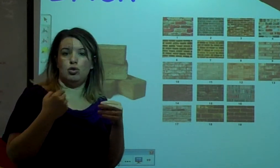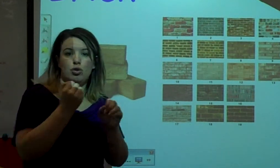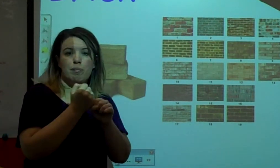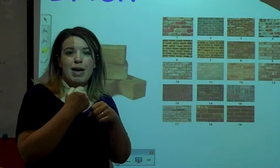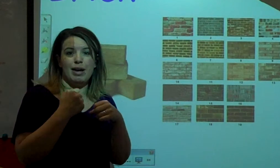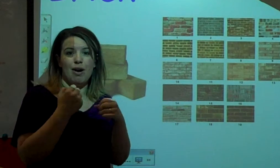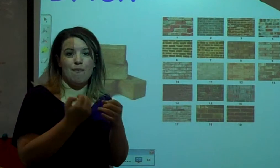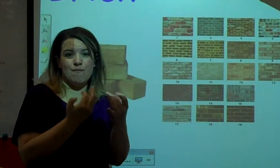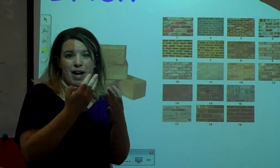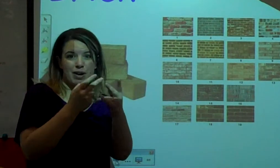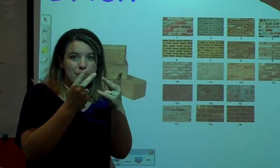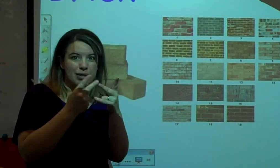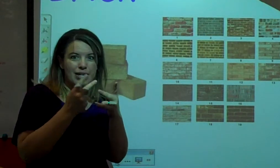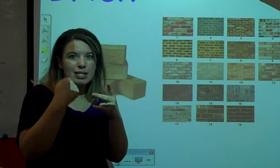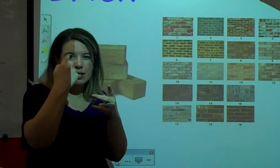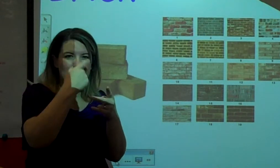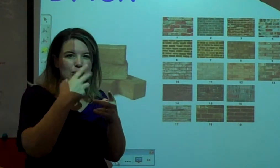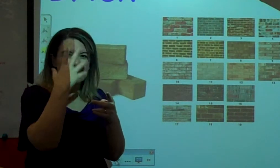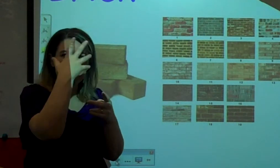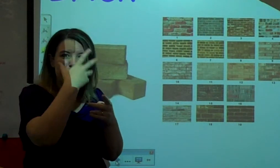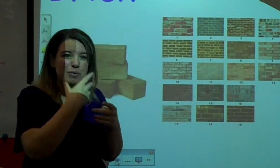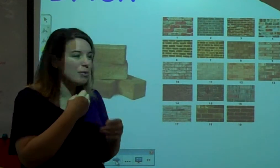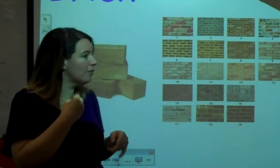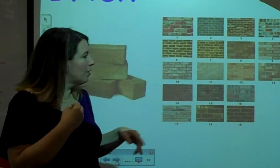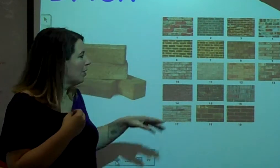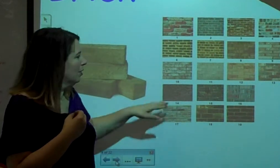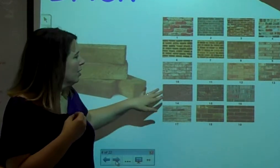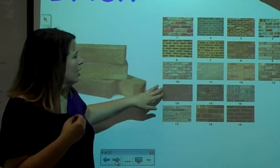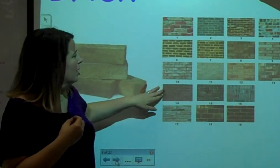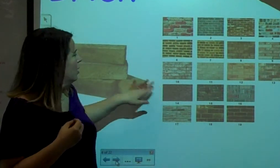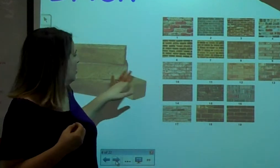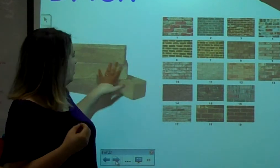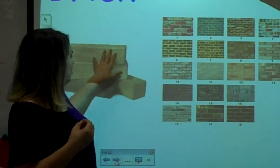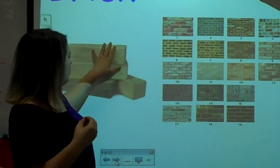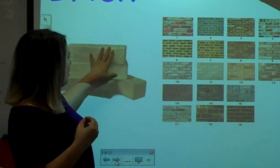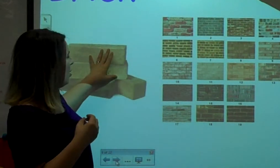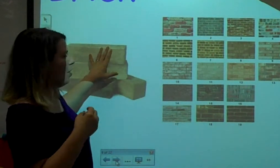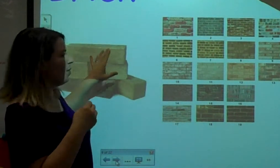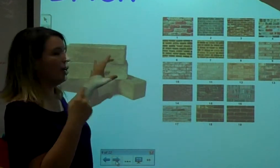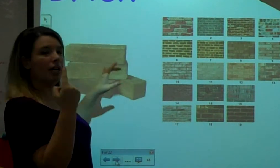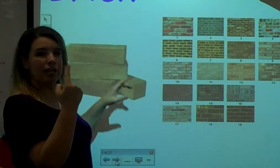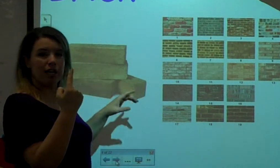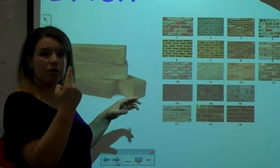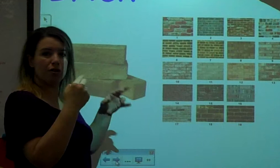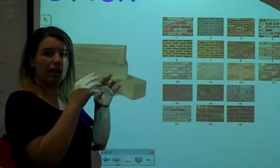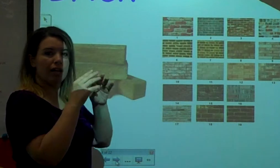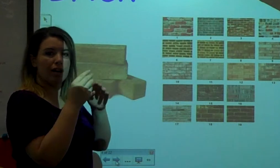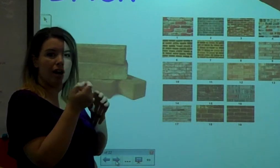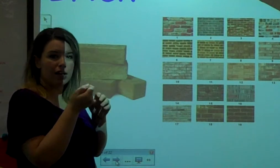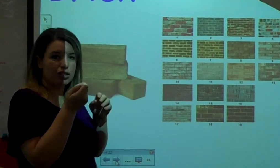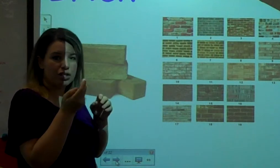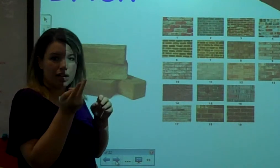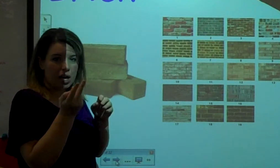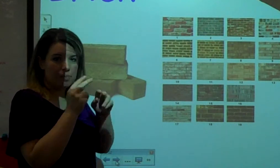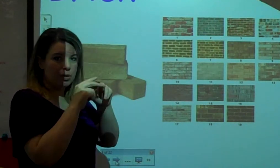to make our fireplaces look beautiful. So here's like just a couple